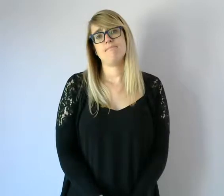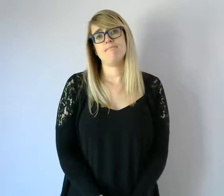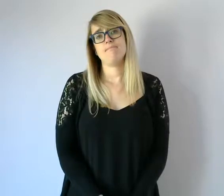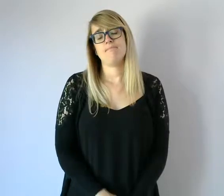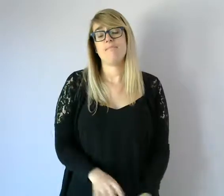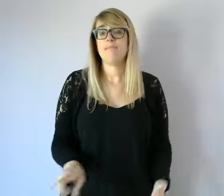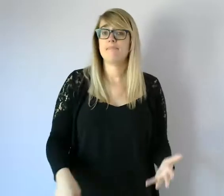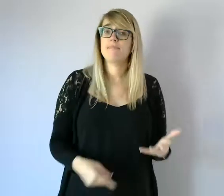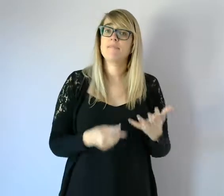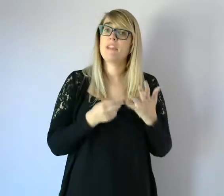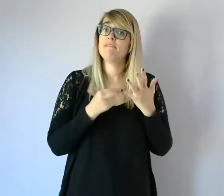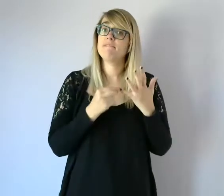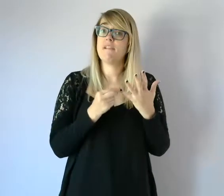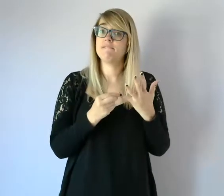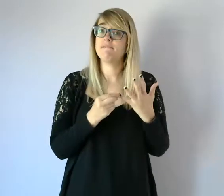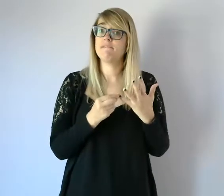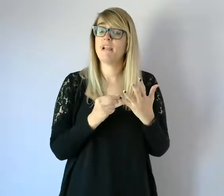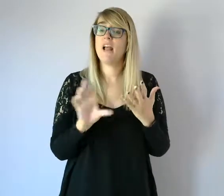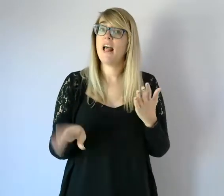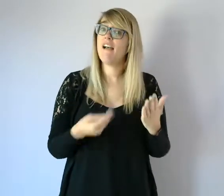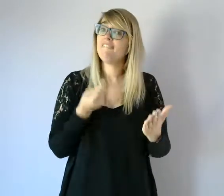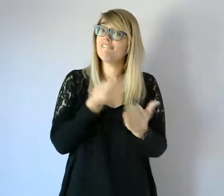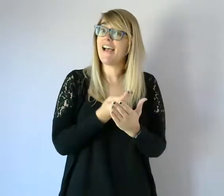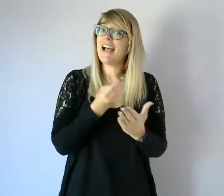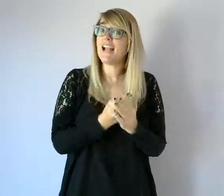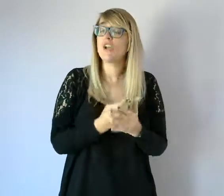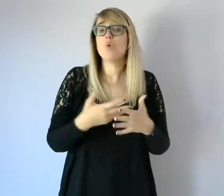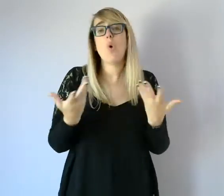5, financial or material abuse,